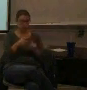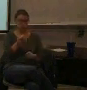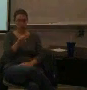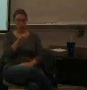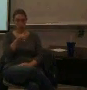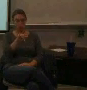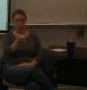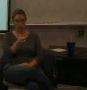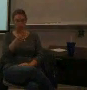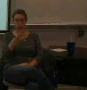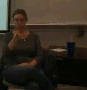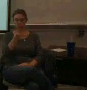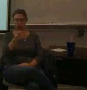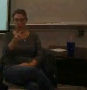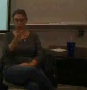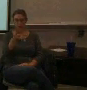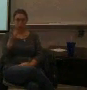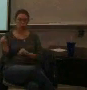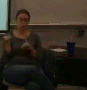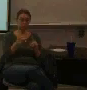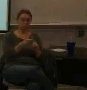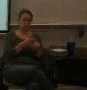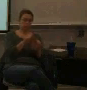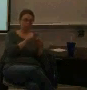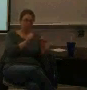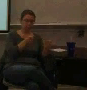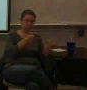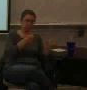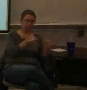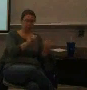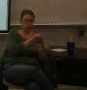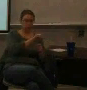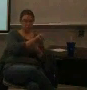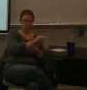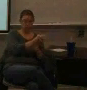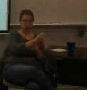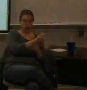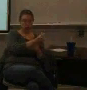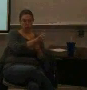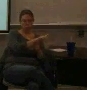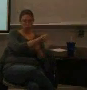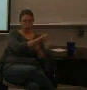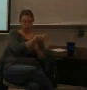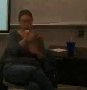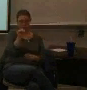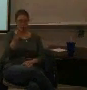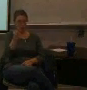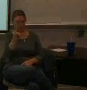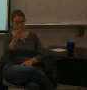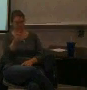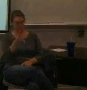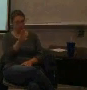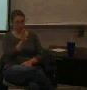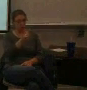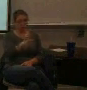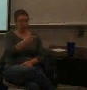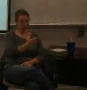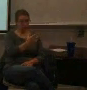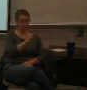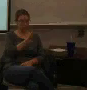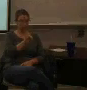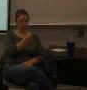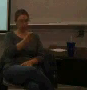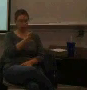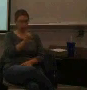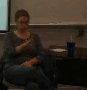you'll move towards a system that's dominated by sodium chloride as opposed to bicarbonate. And then your pH and your bicarbonate will be high,